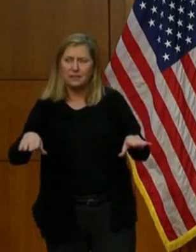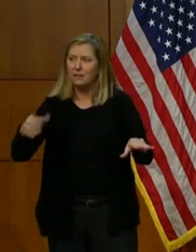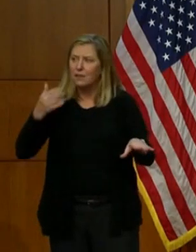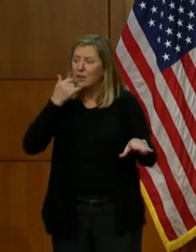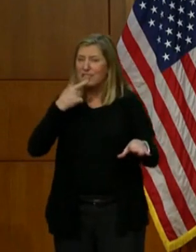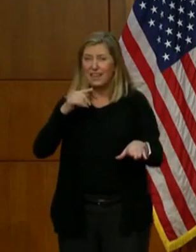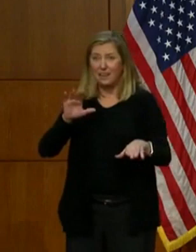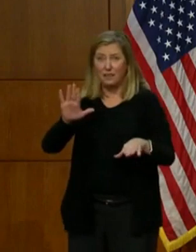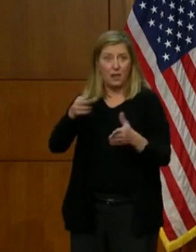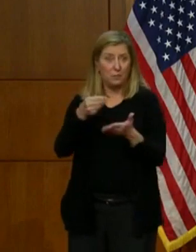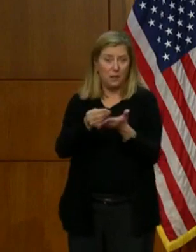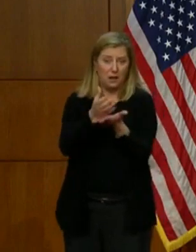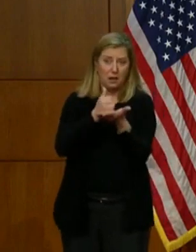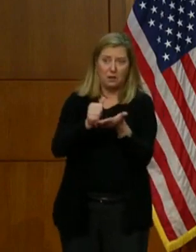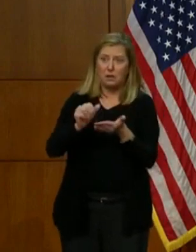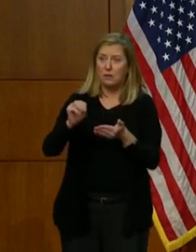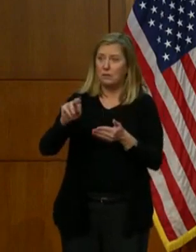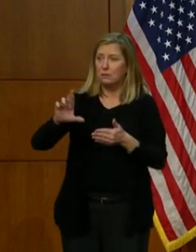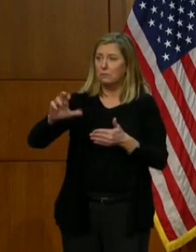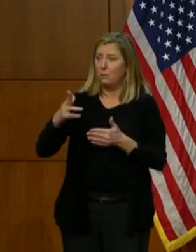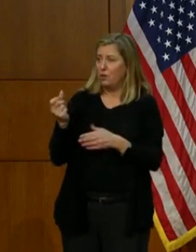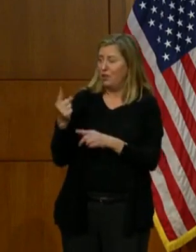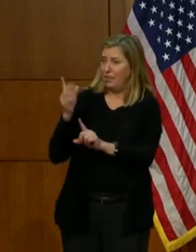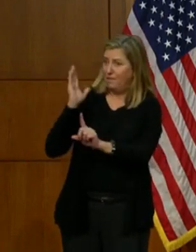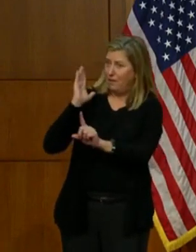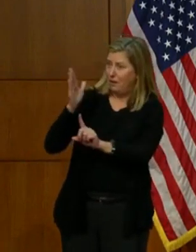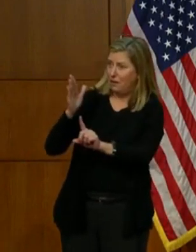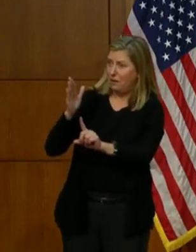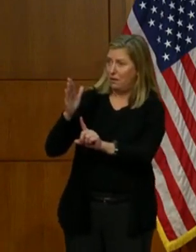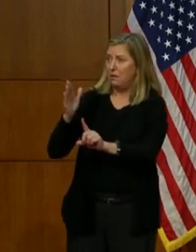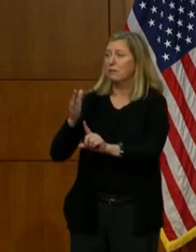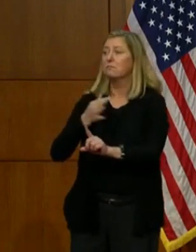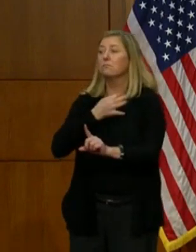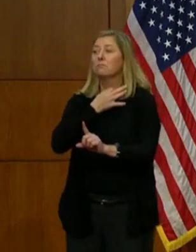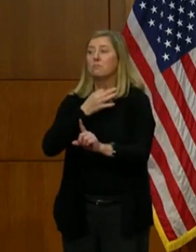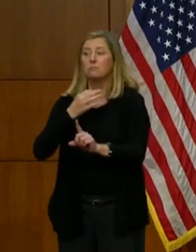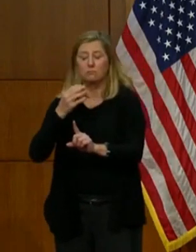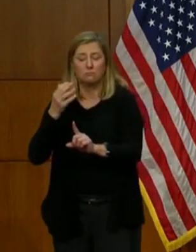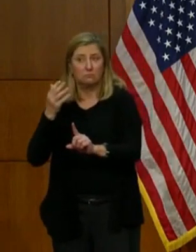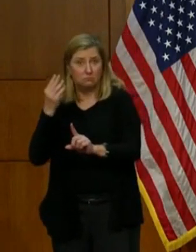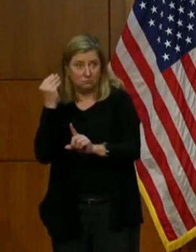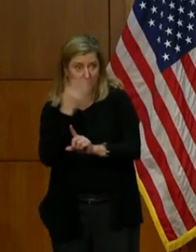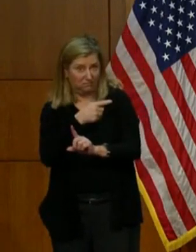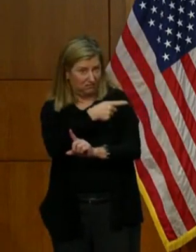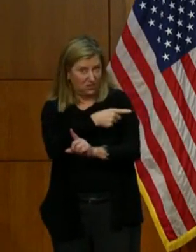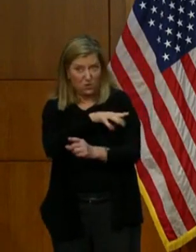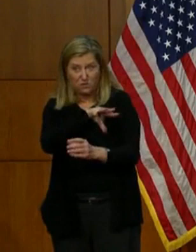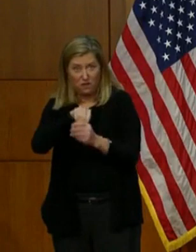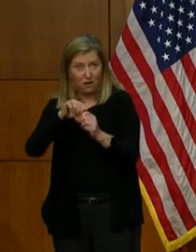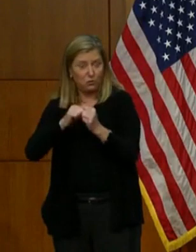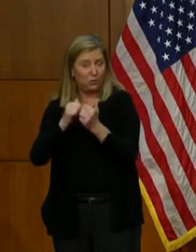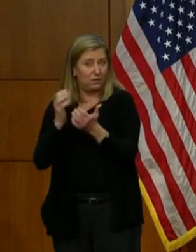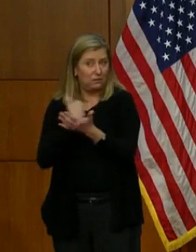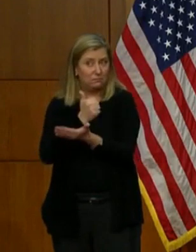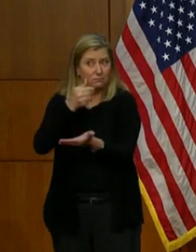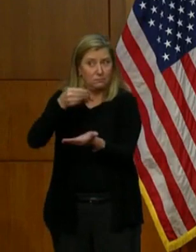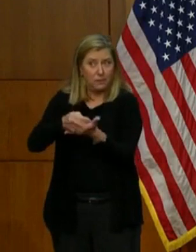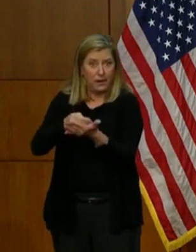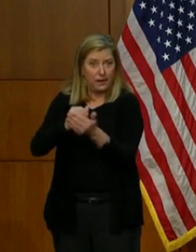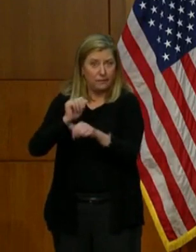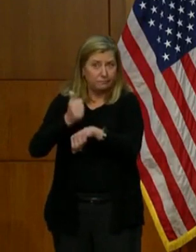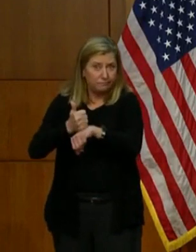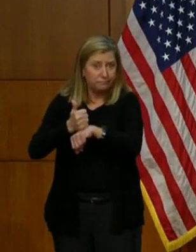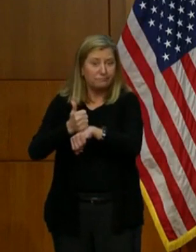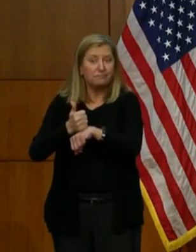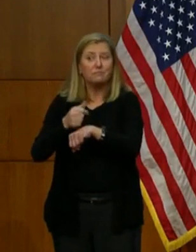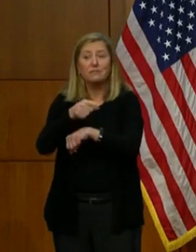11th, and they wanted to know if you could have any hand in securing their funding, because they're